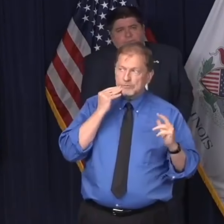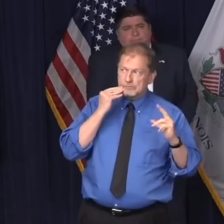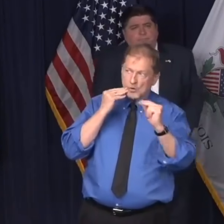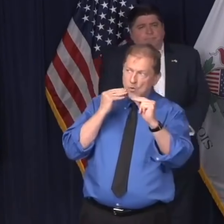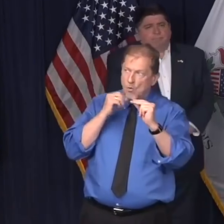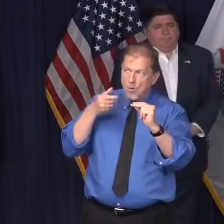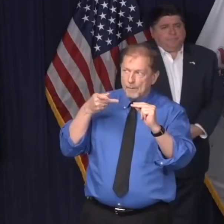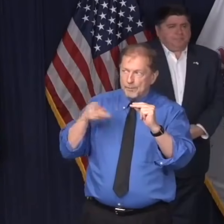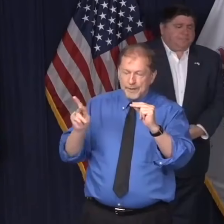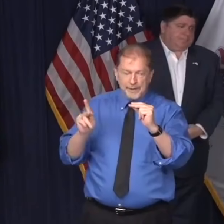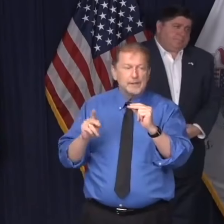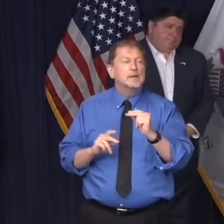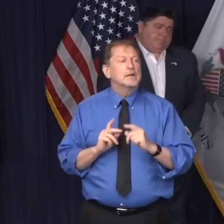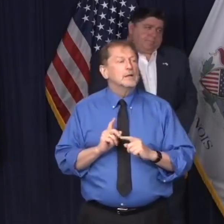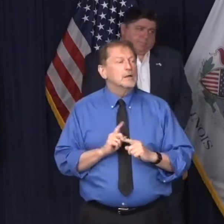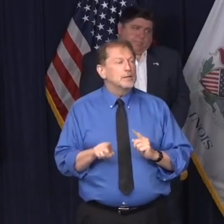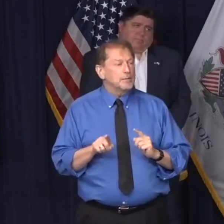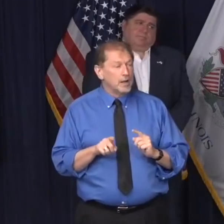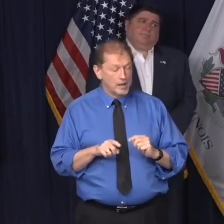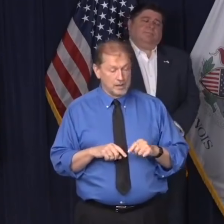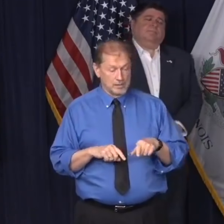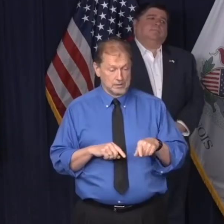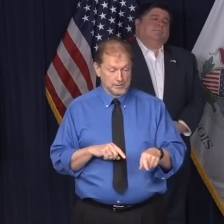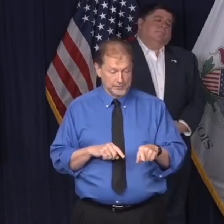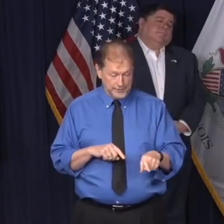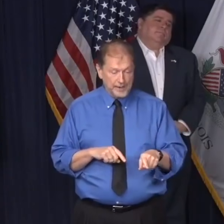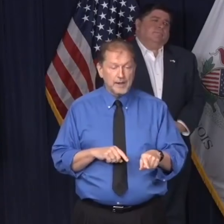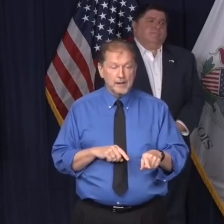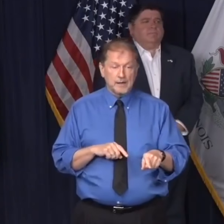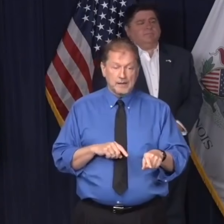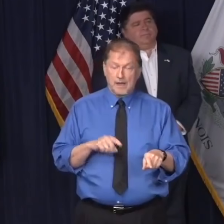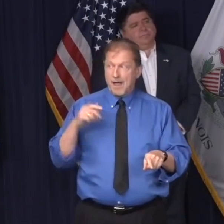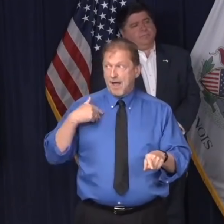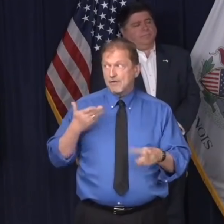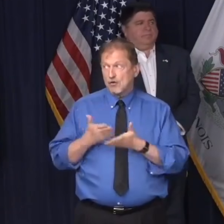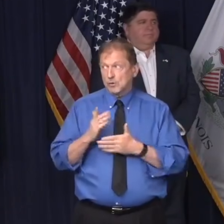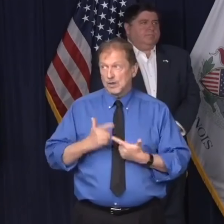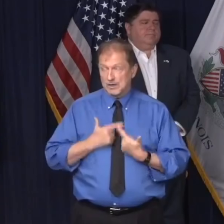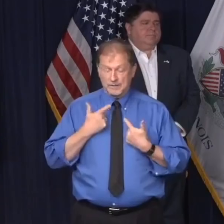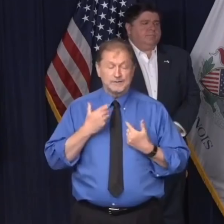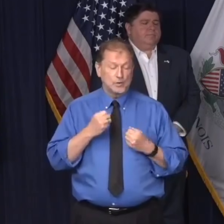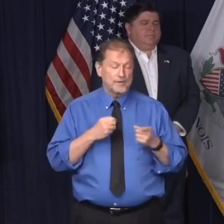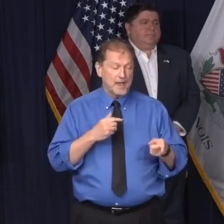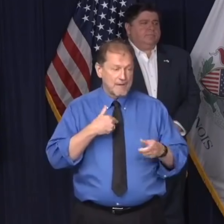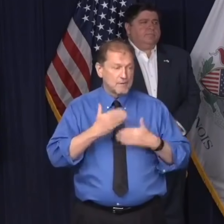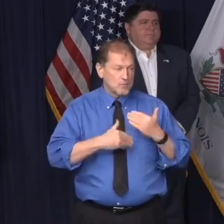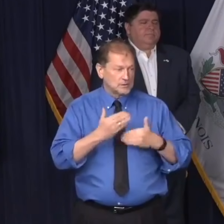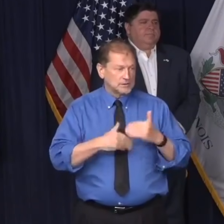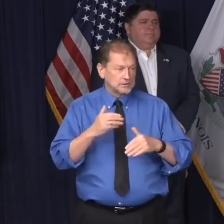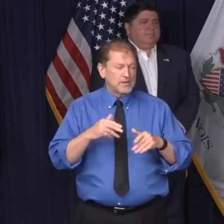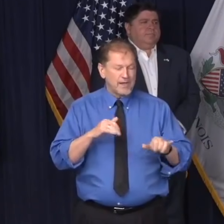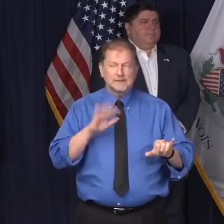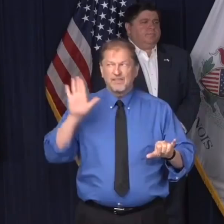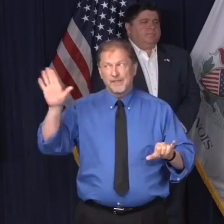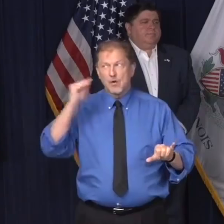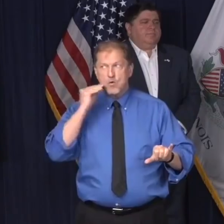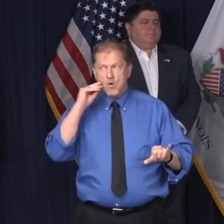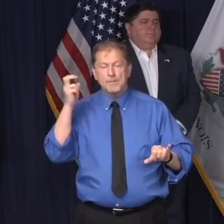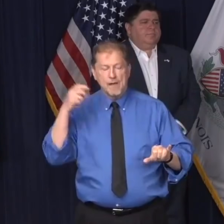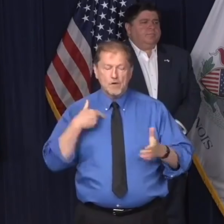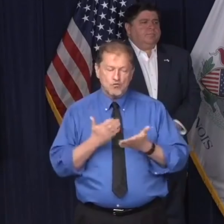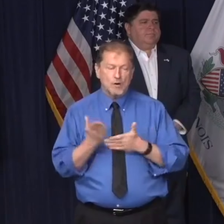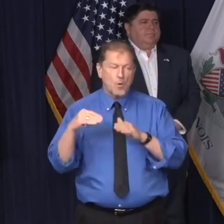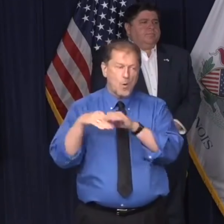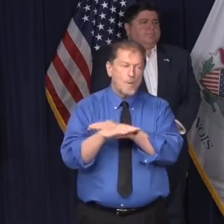The nursing home is, in fact, their residence, and so there should be a process for everyone being able to get back home. For